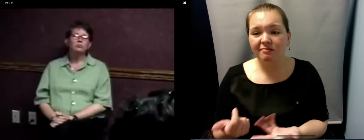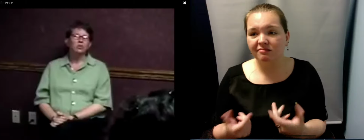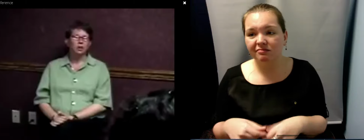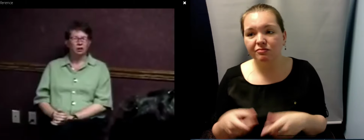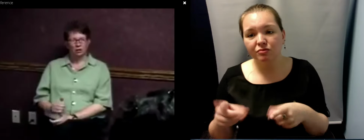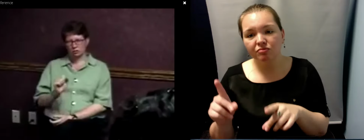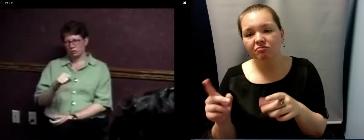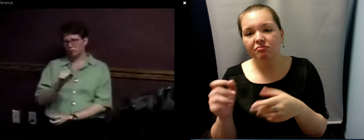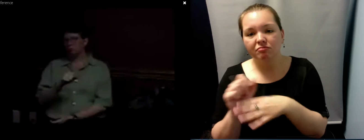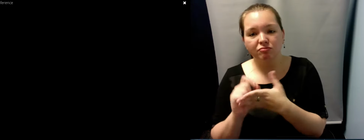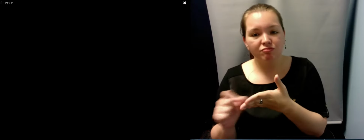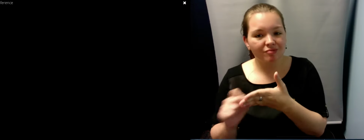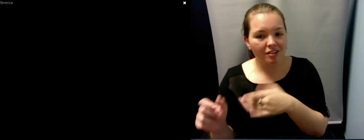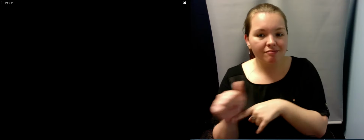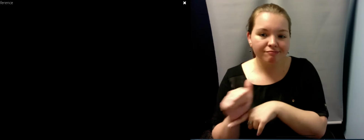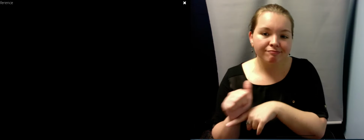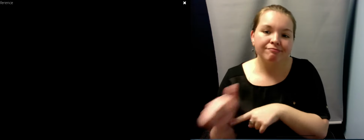writing exercises.